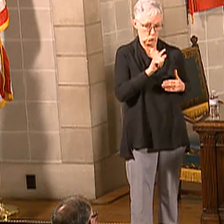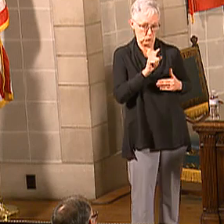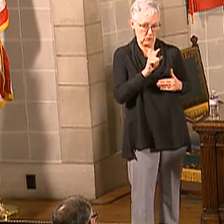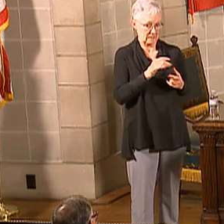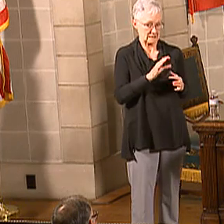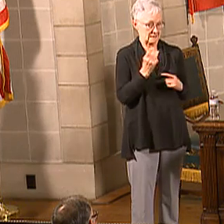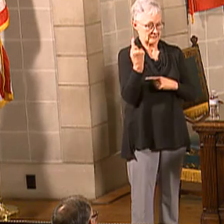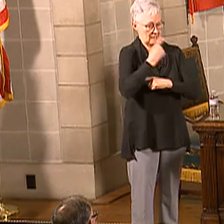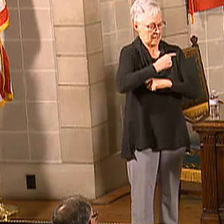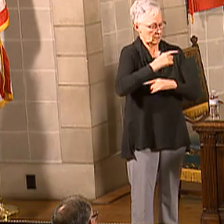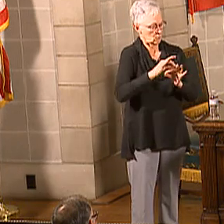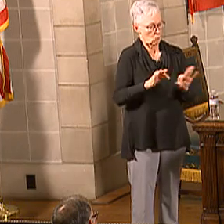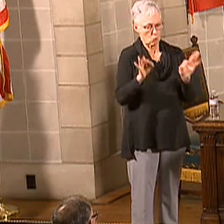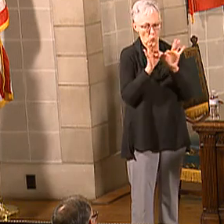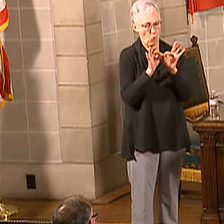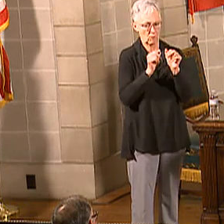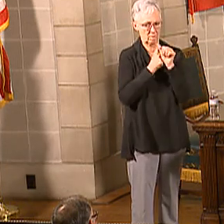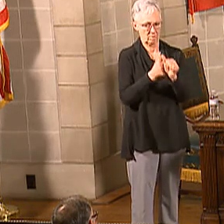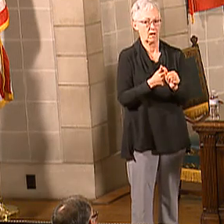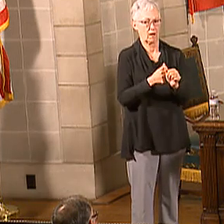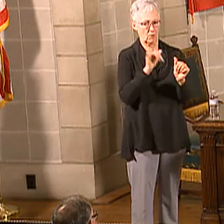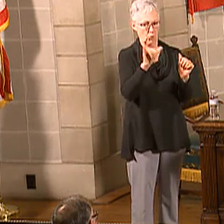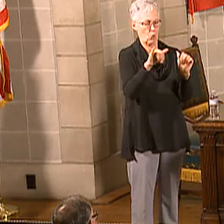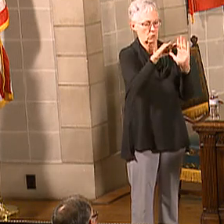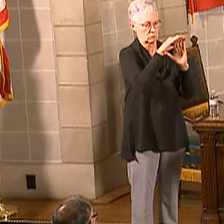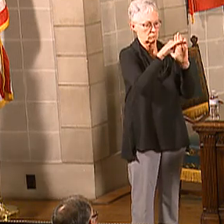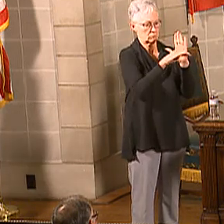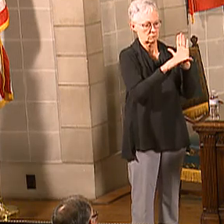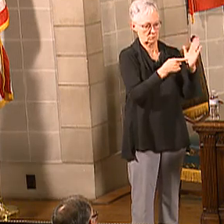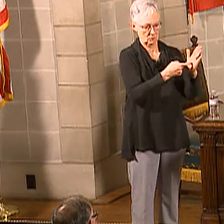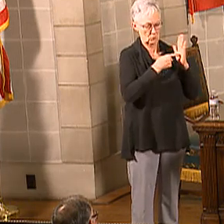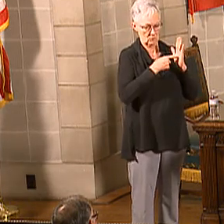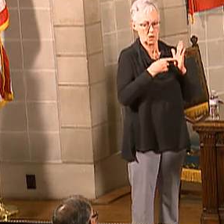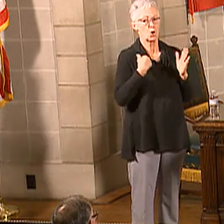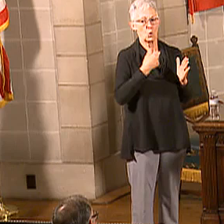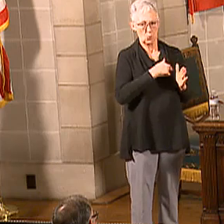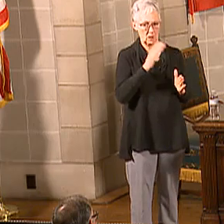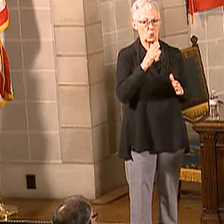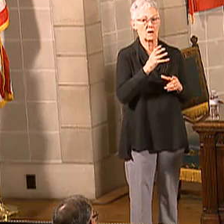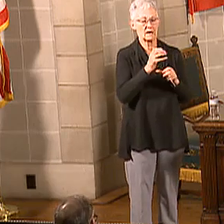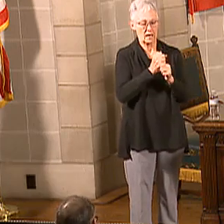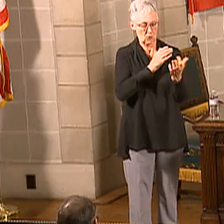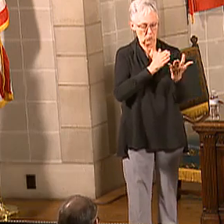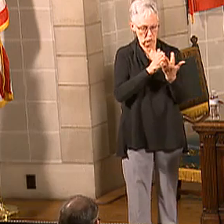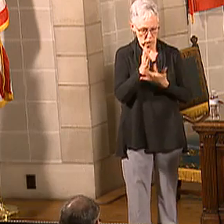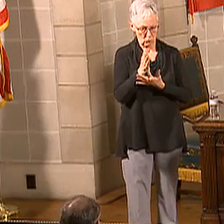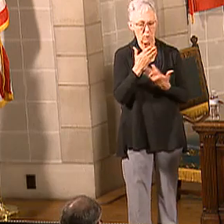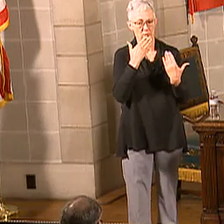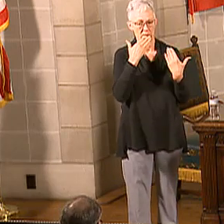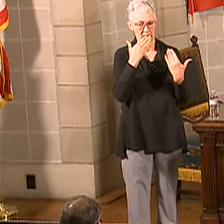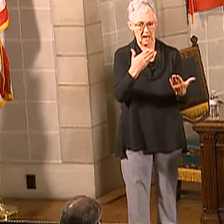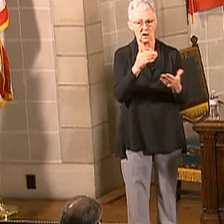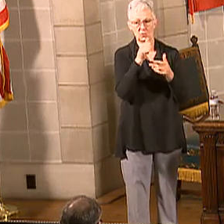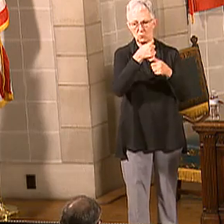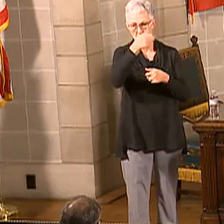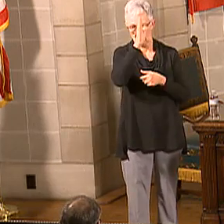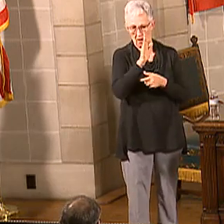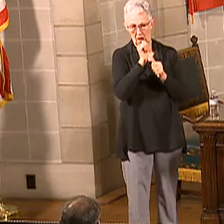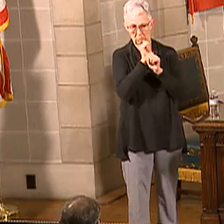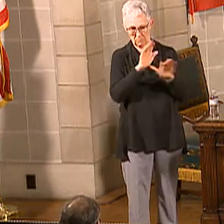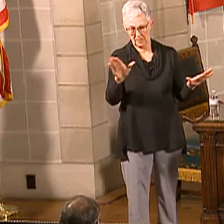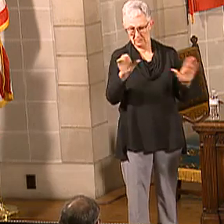guidelines. Thank you all very much. Again, we will get through this. God bless, and God bless the great state of Nebraska. We'll see you tomorrow.